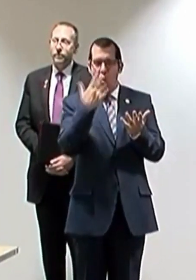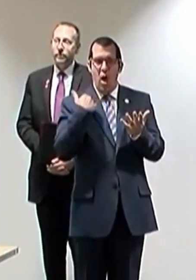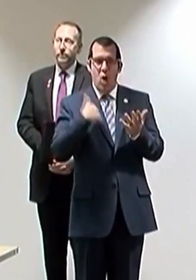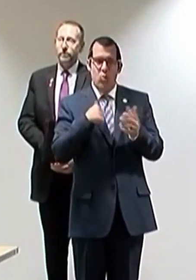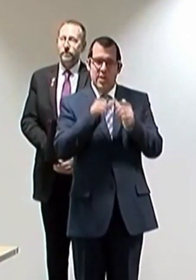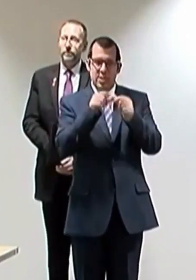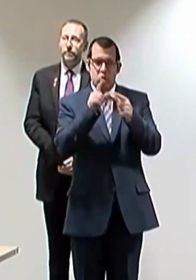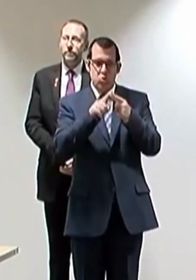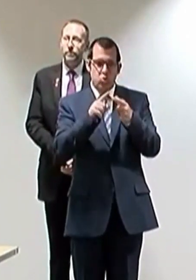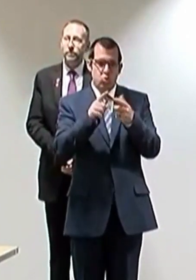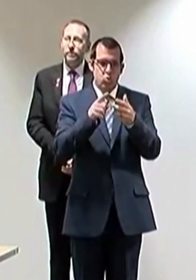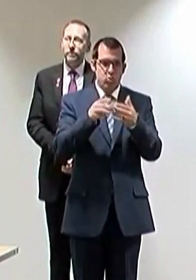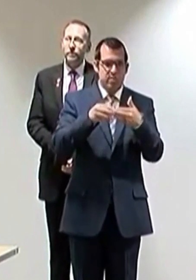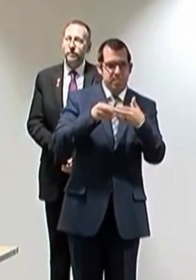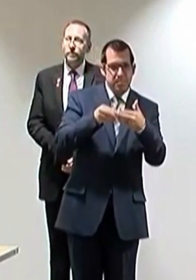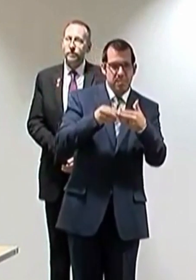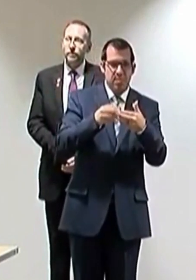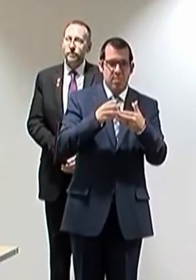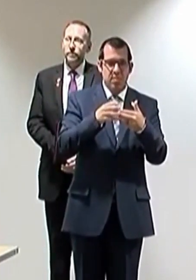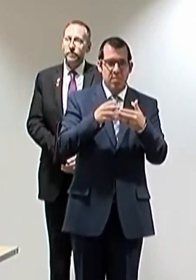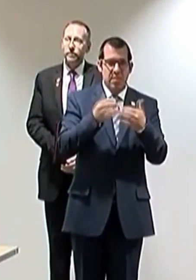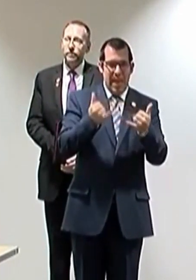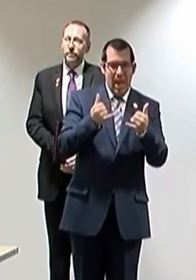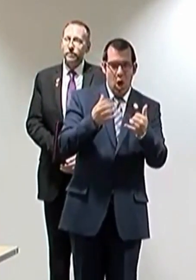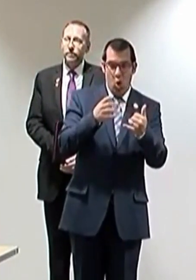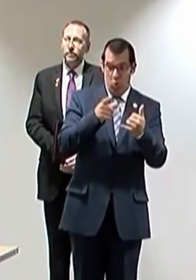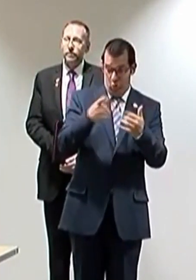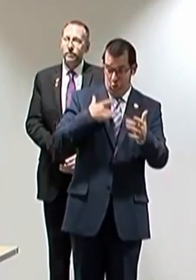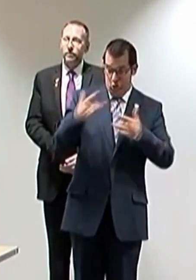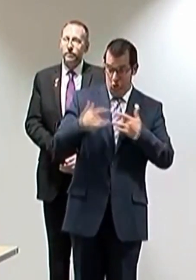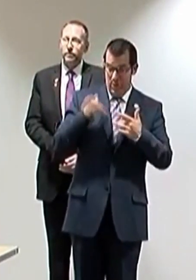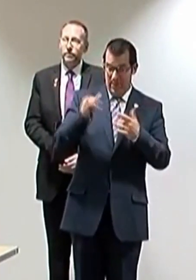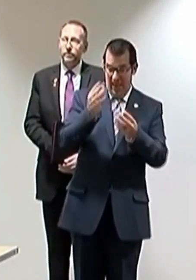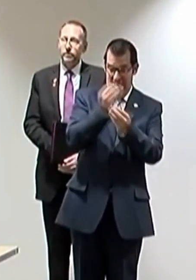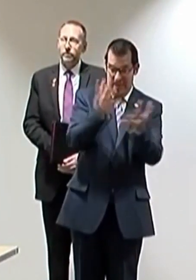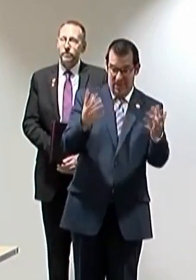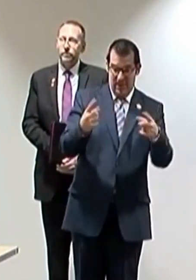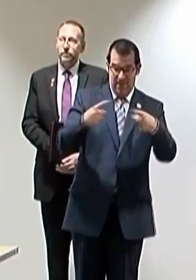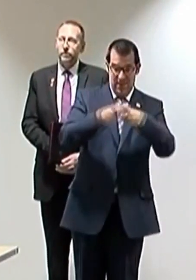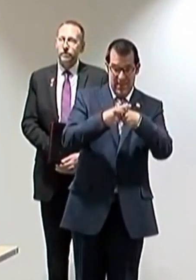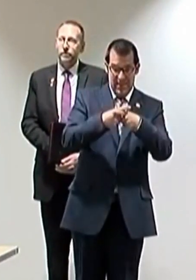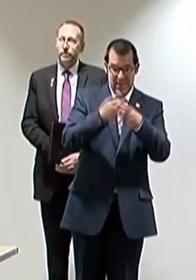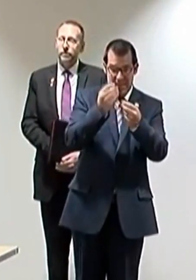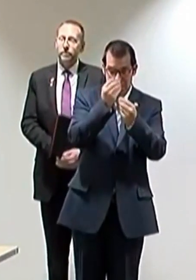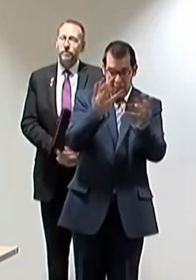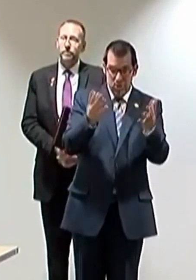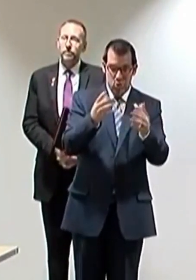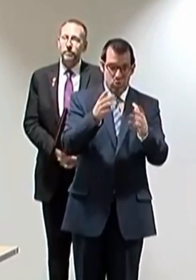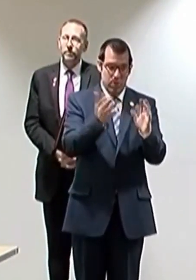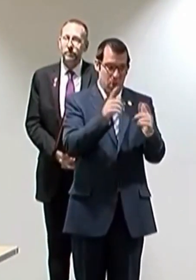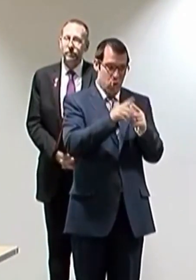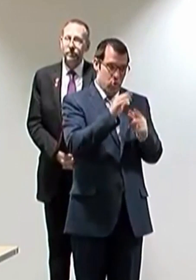these restrictions, and are you concerned that that sends a conflicting message to what the case numbers are doing? It's an